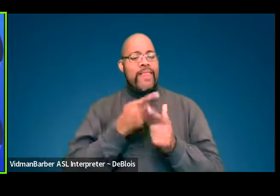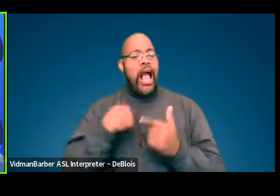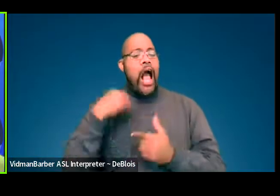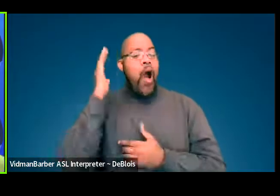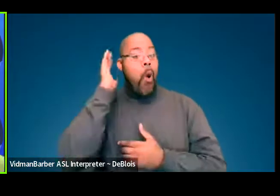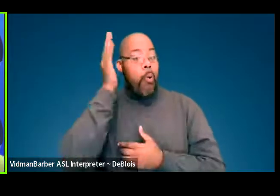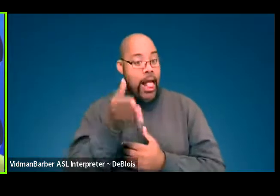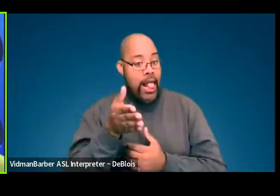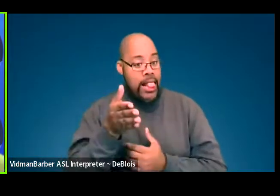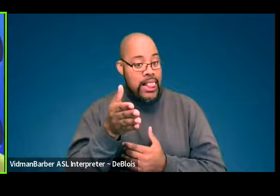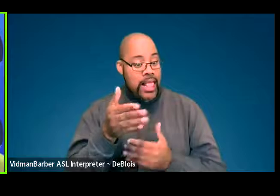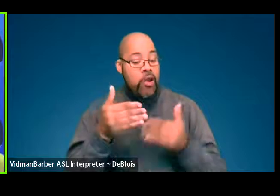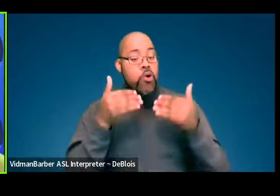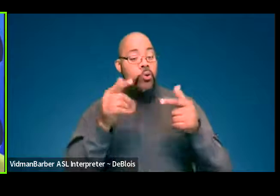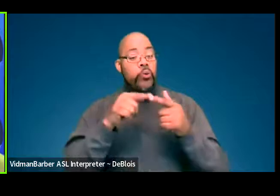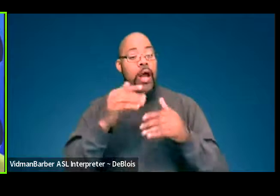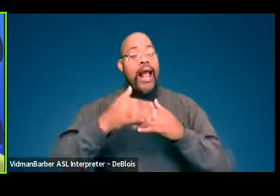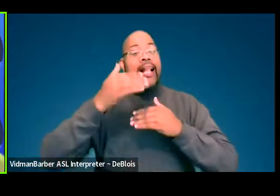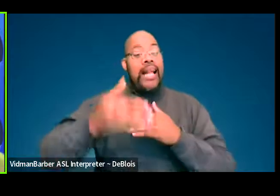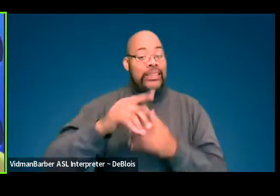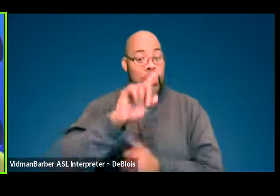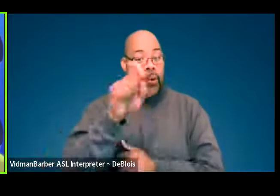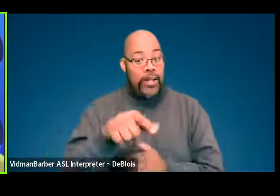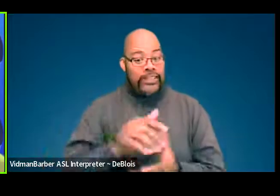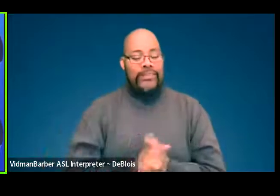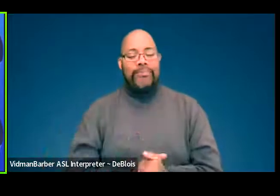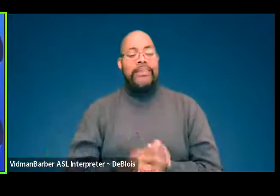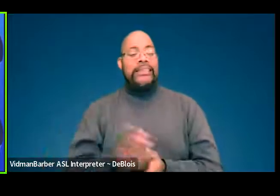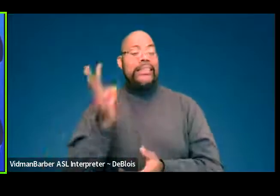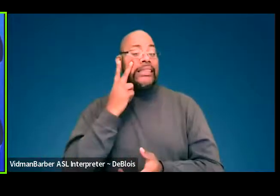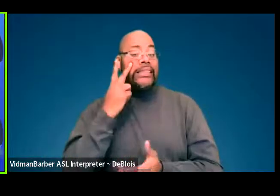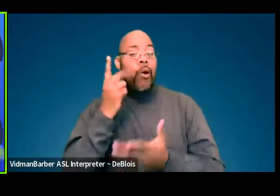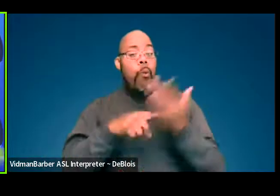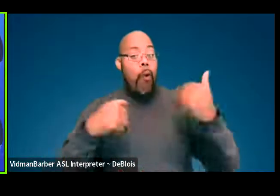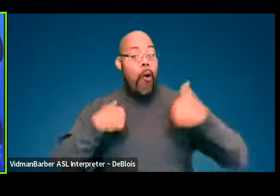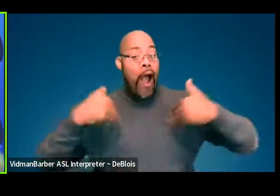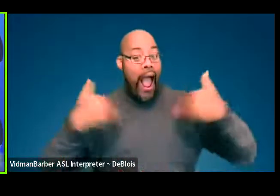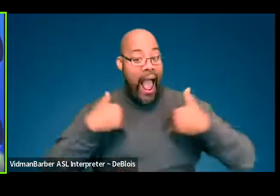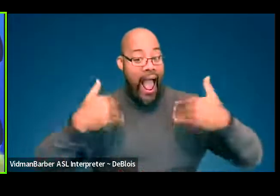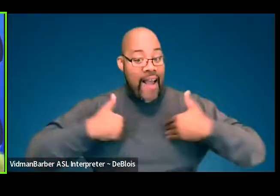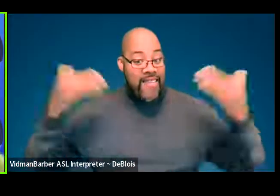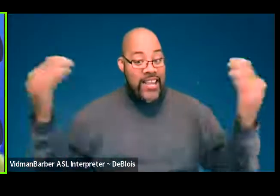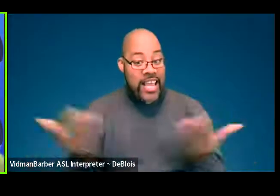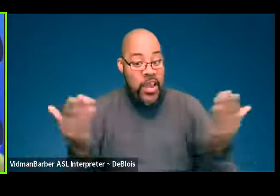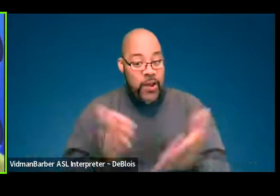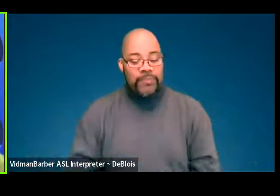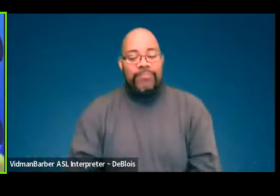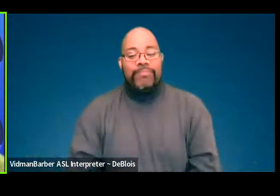will go to the next question. Let's see, what do I have here?